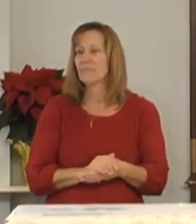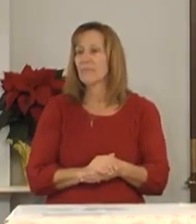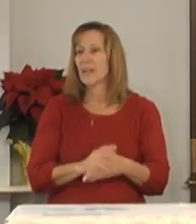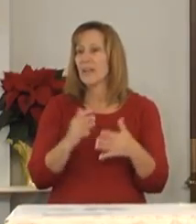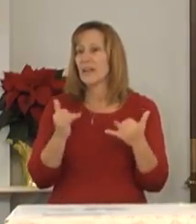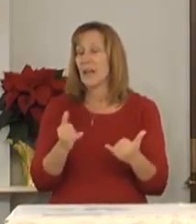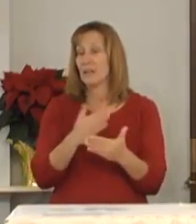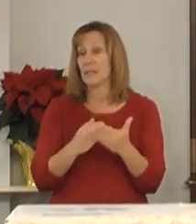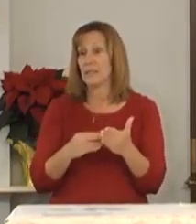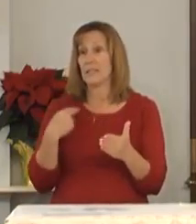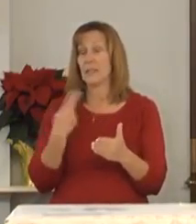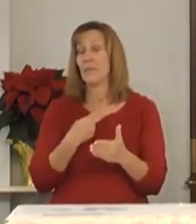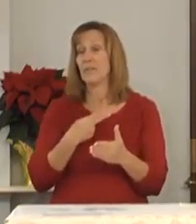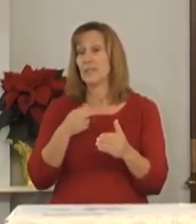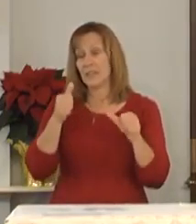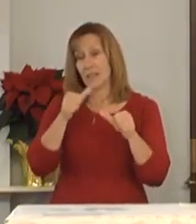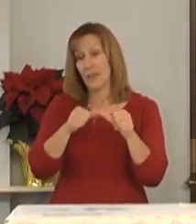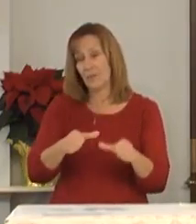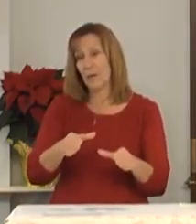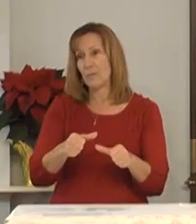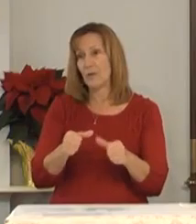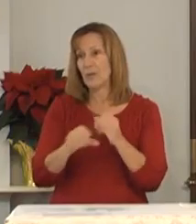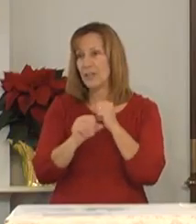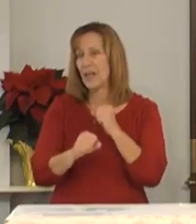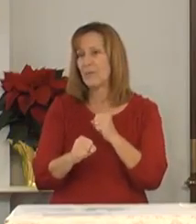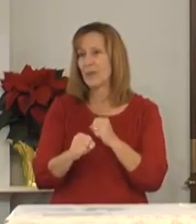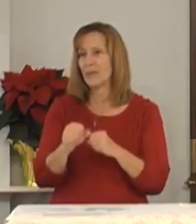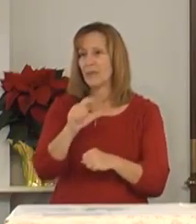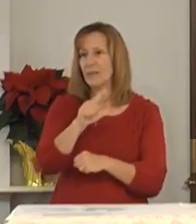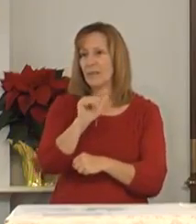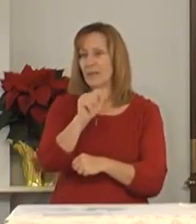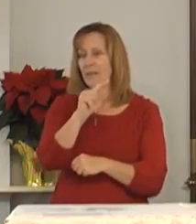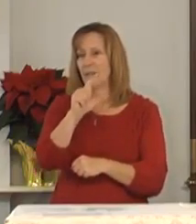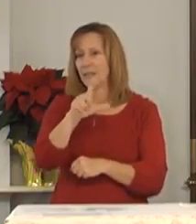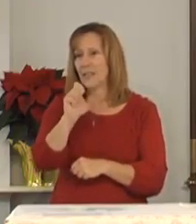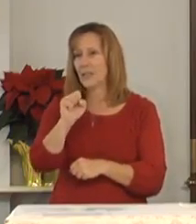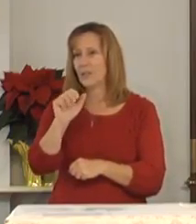Now, some of us can remember the comic strip Little Abner.